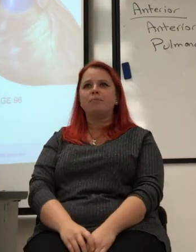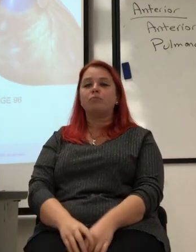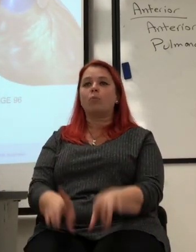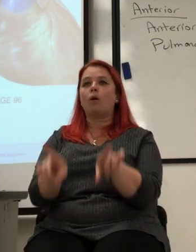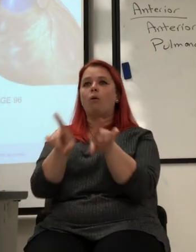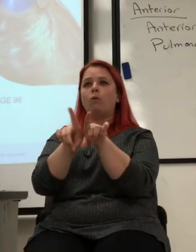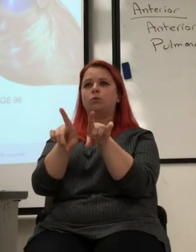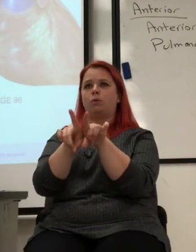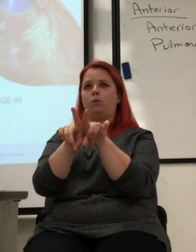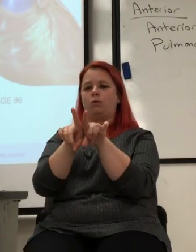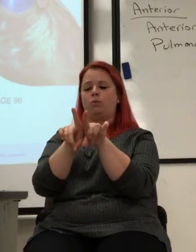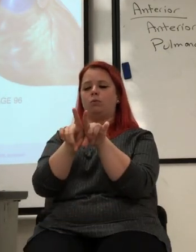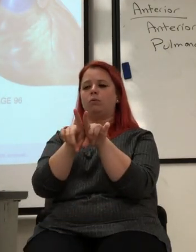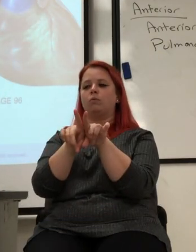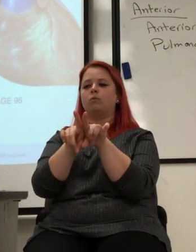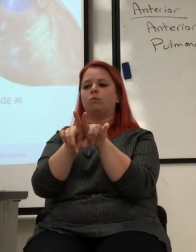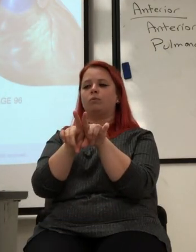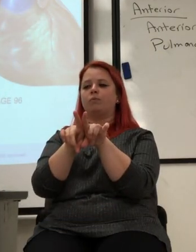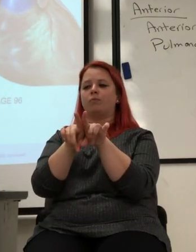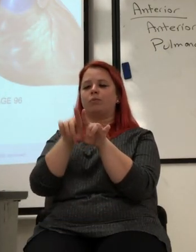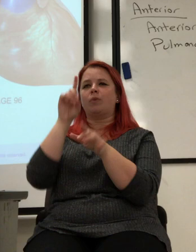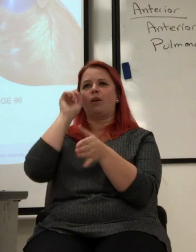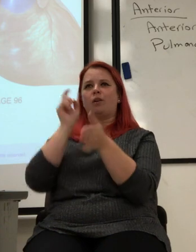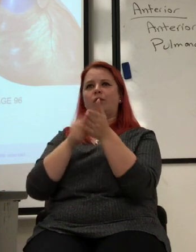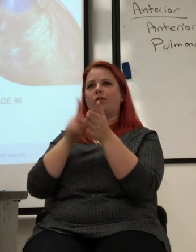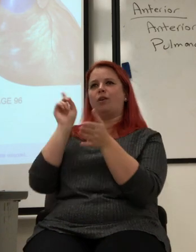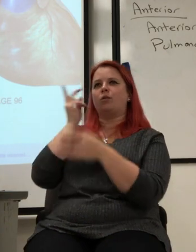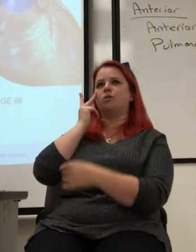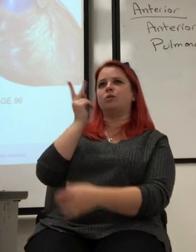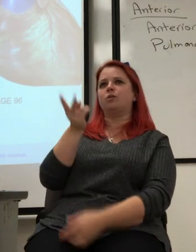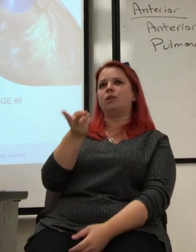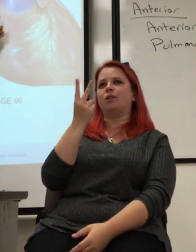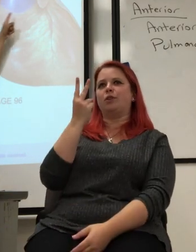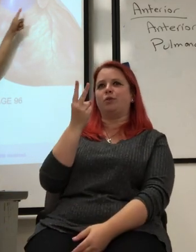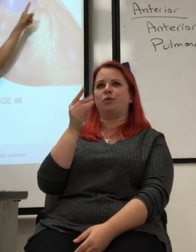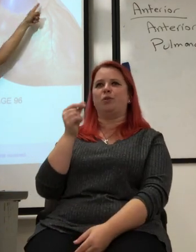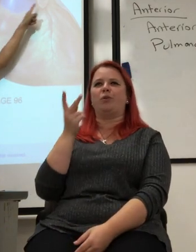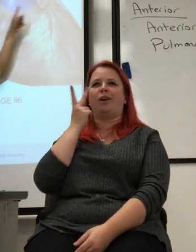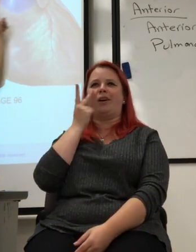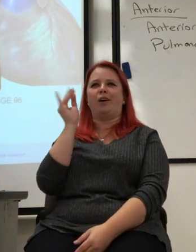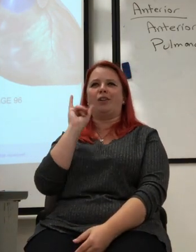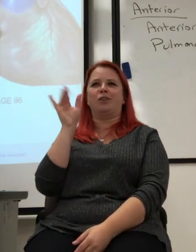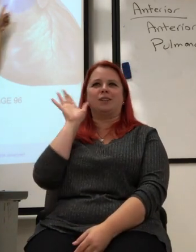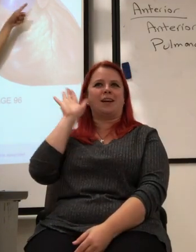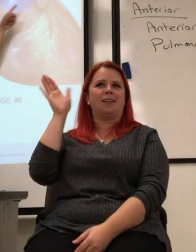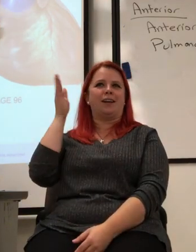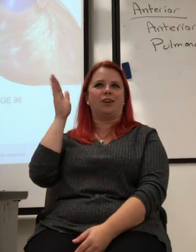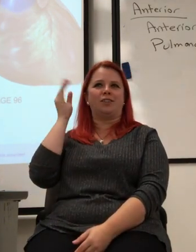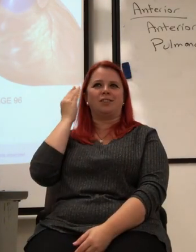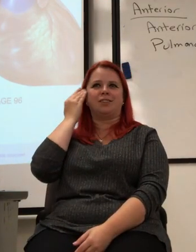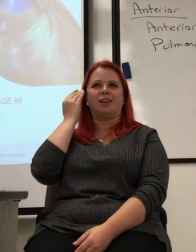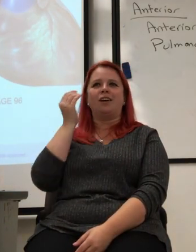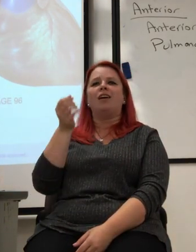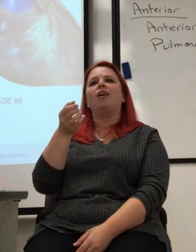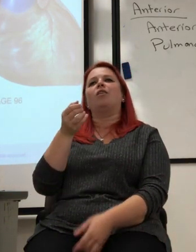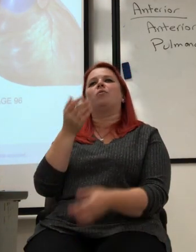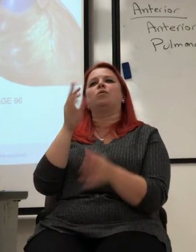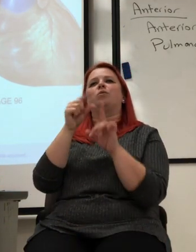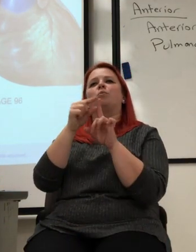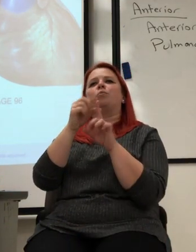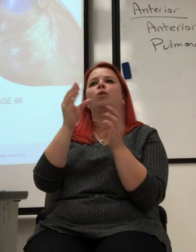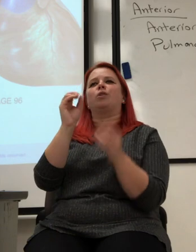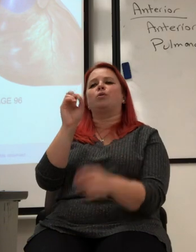Also, do you see how, like, in this plane, you see these two Dumbo ears? Remember, what's the word?